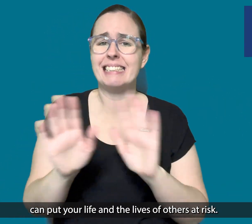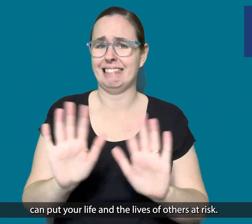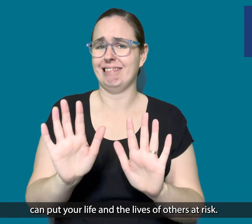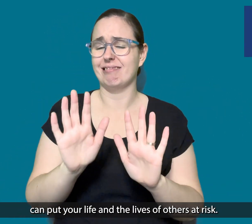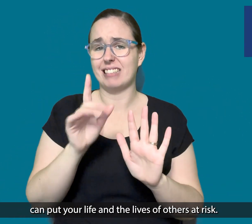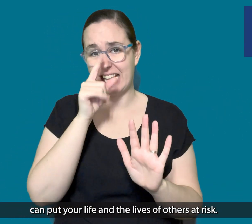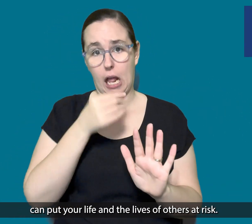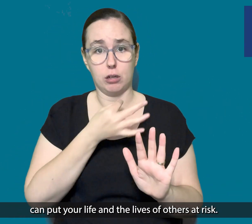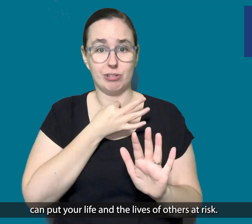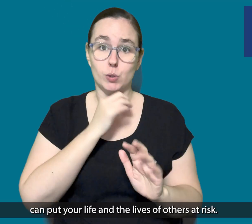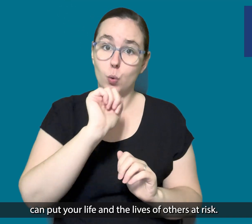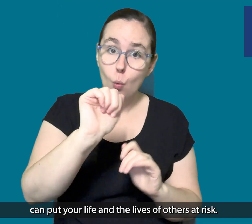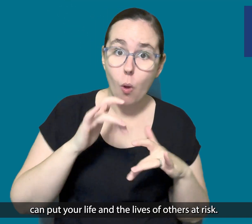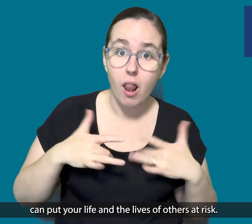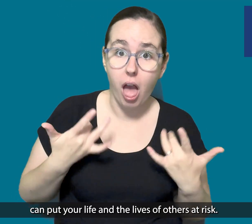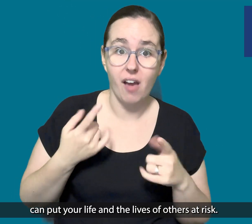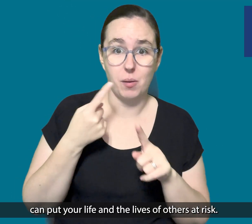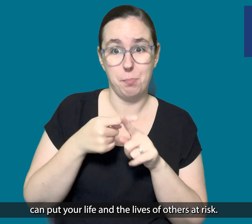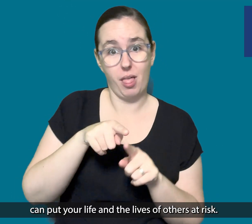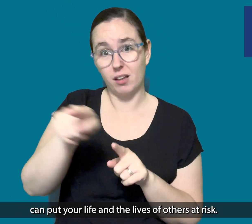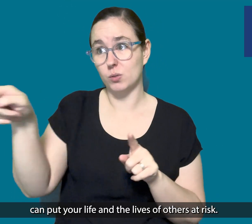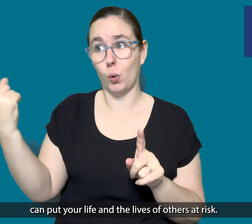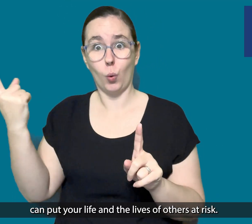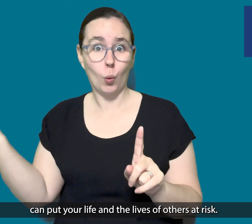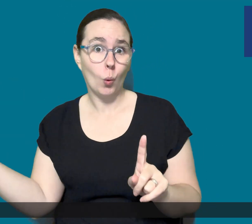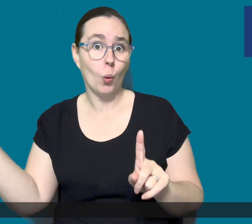your life and the lives of others at risk.